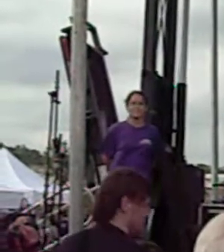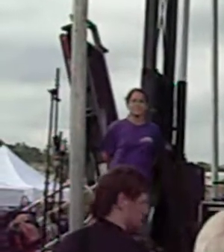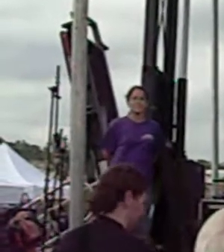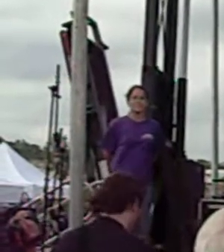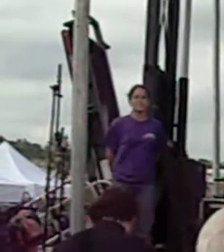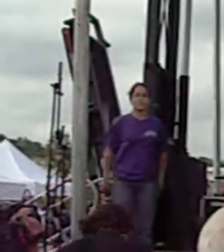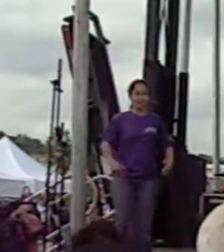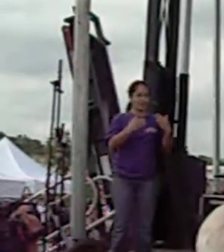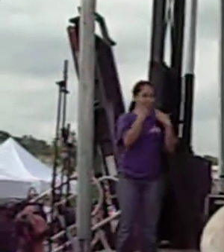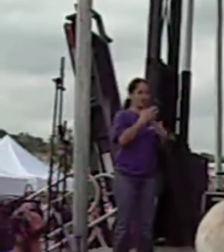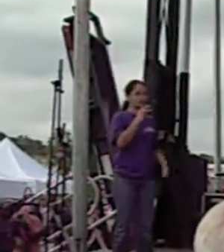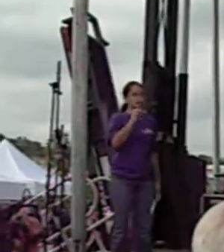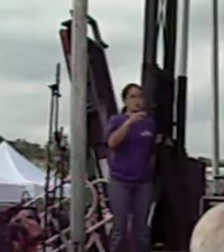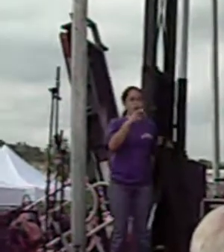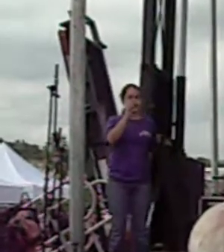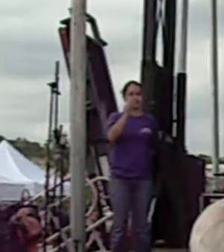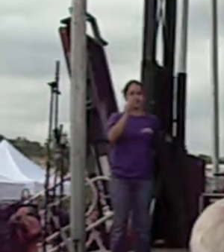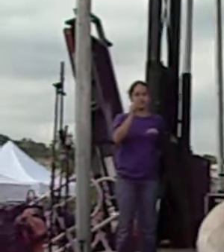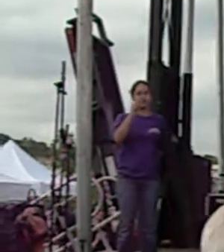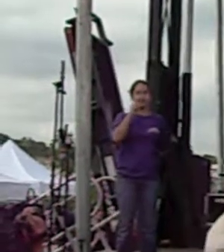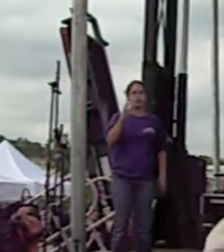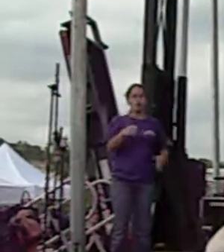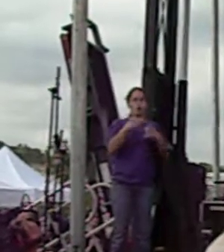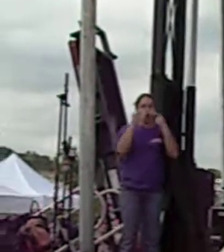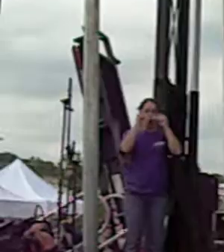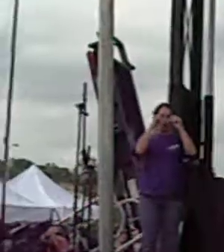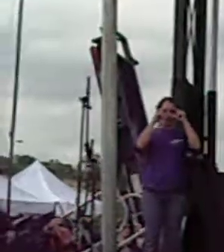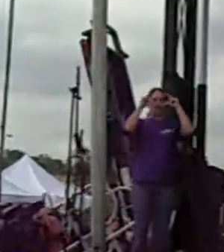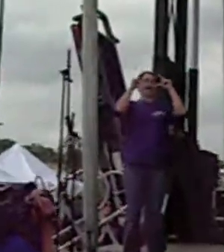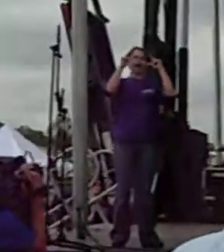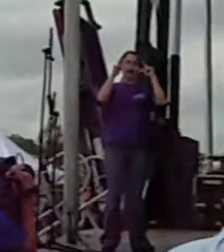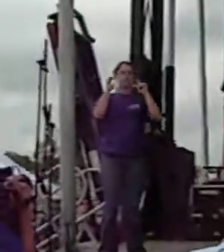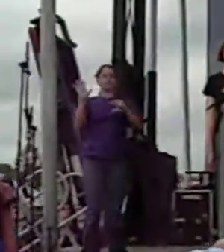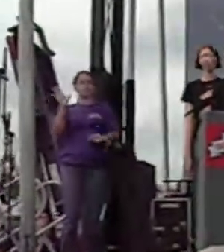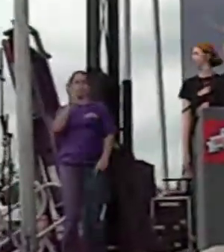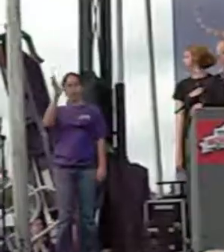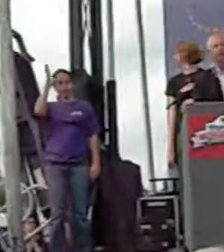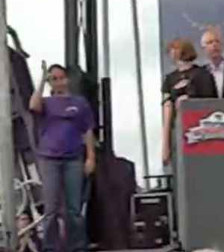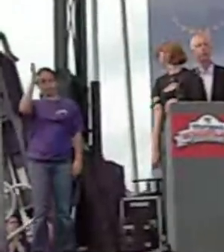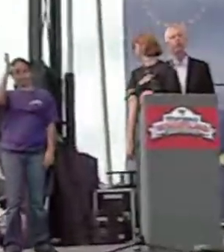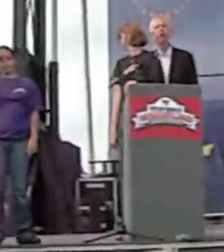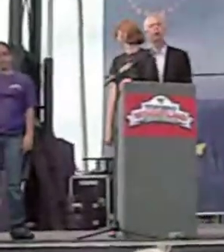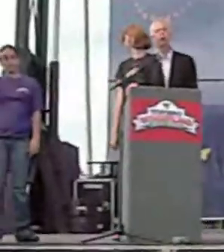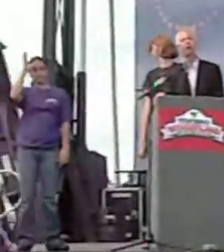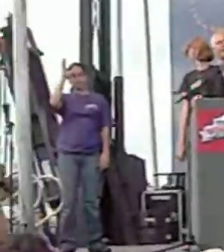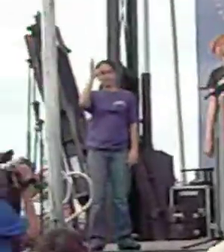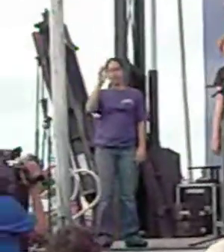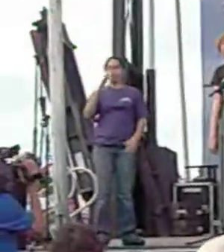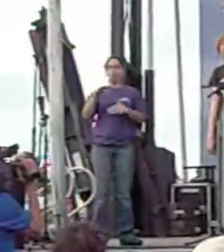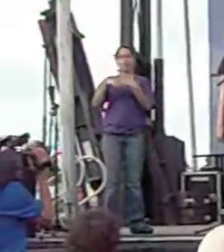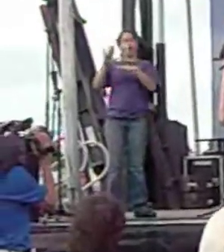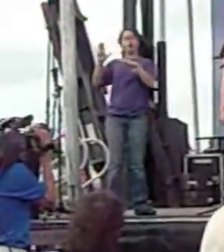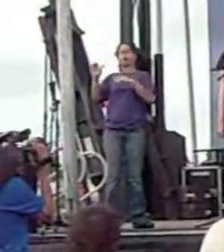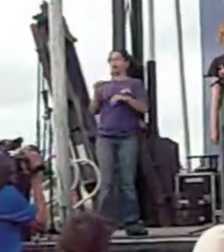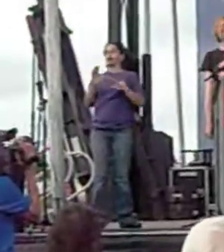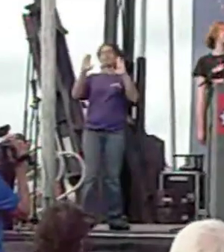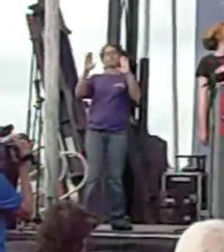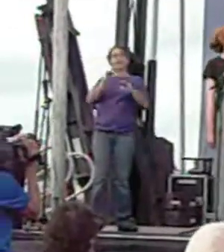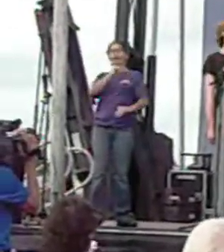Thank you, Morgan, for opening the eyes of your parents, with all of your great attitude.